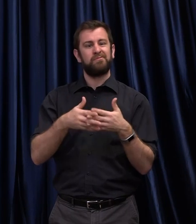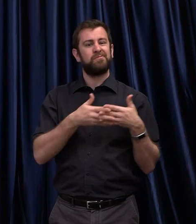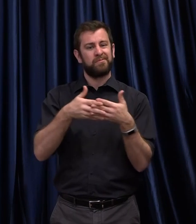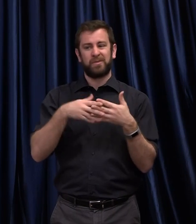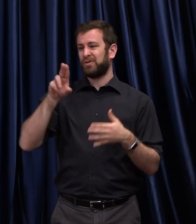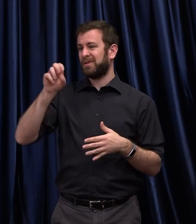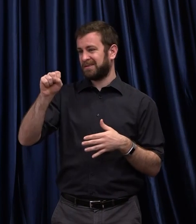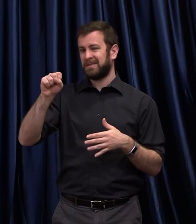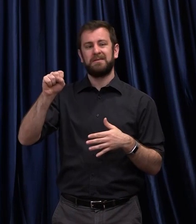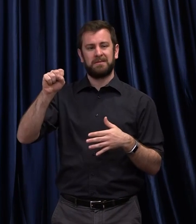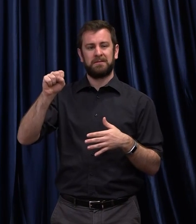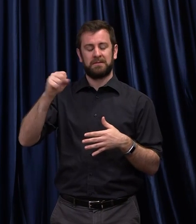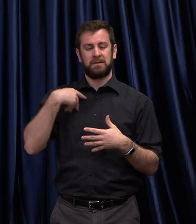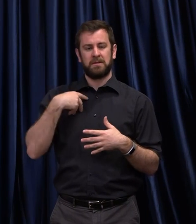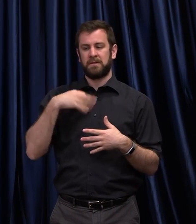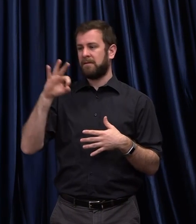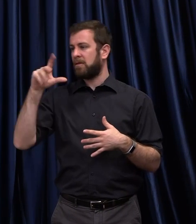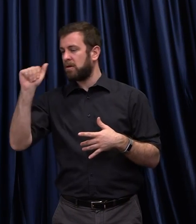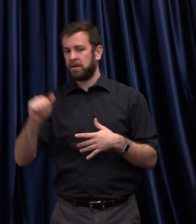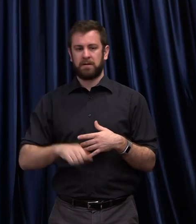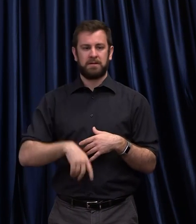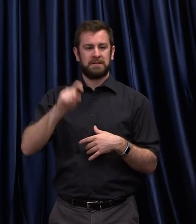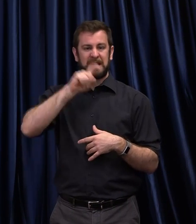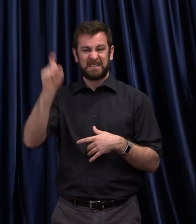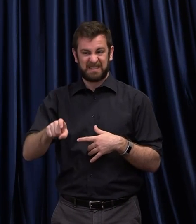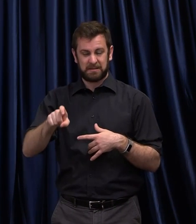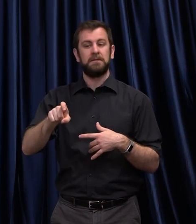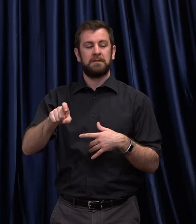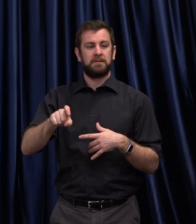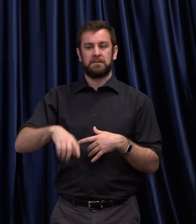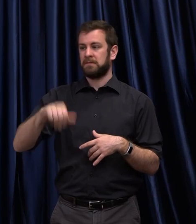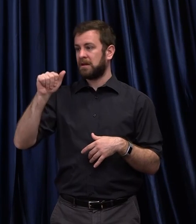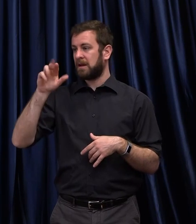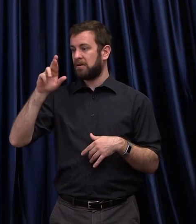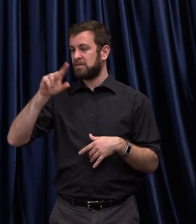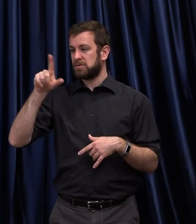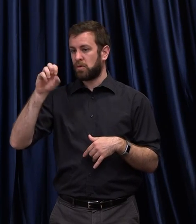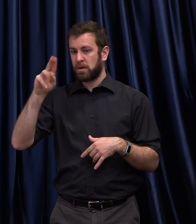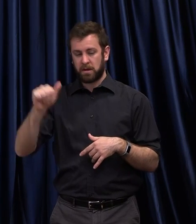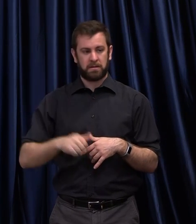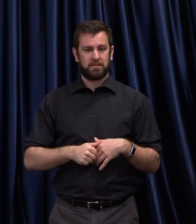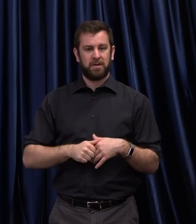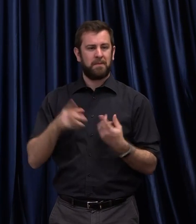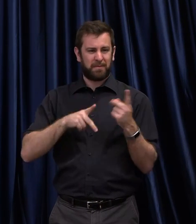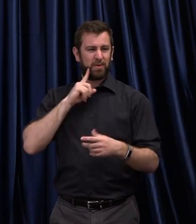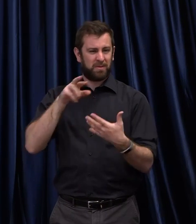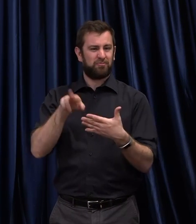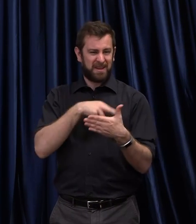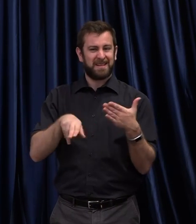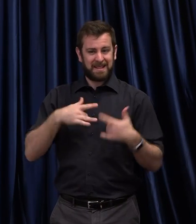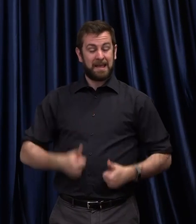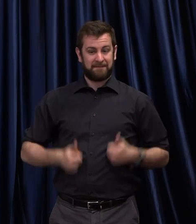with the dangerous states of Florida and Texas, Arizona, the place where the racists live, you